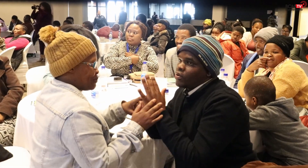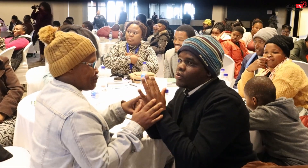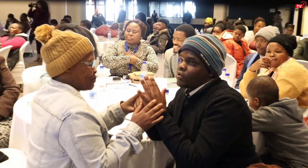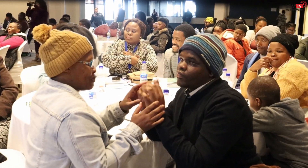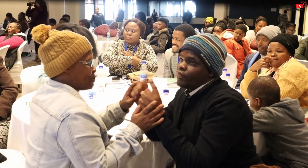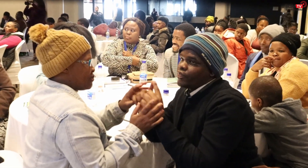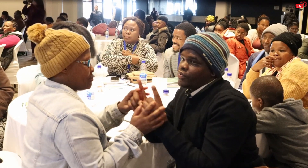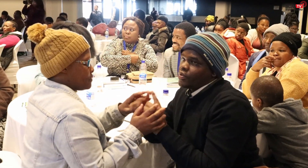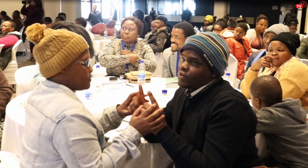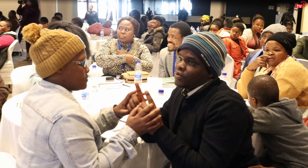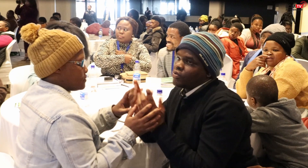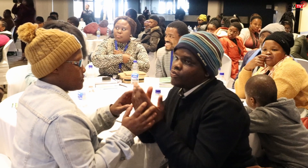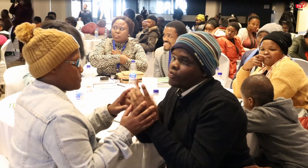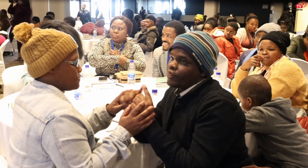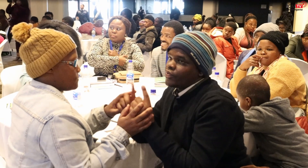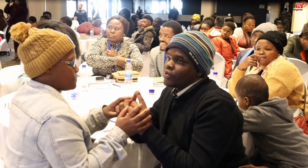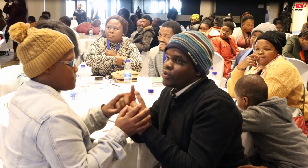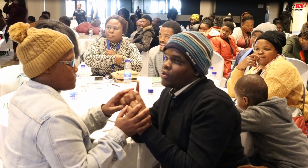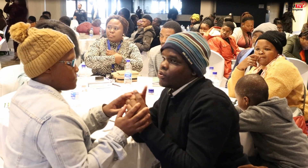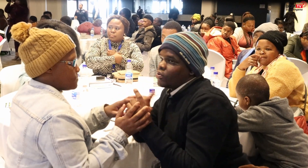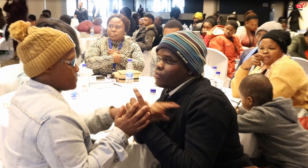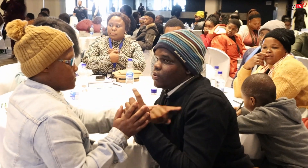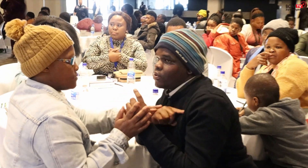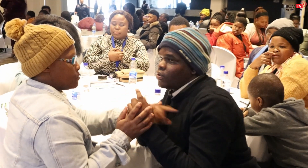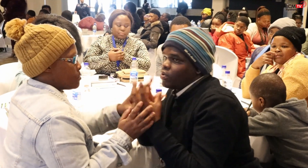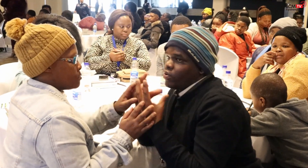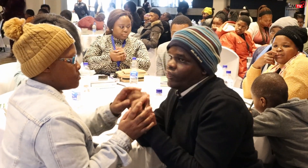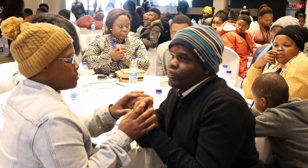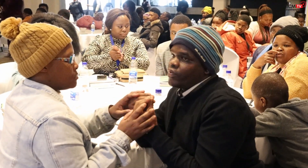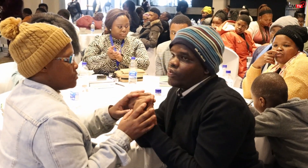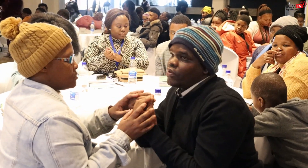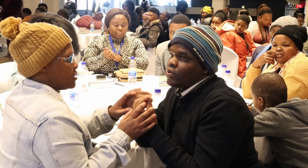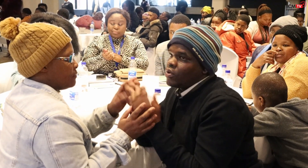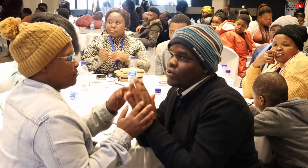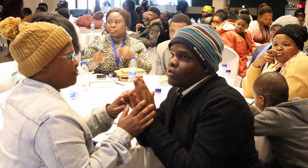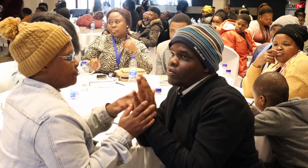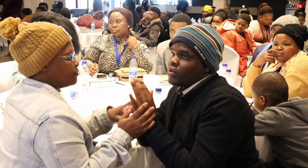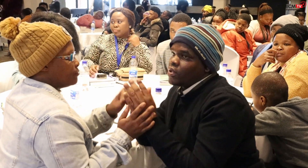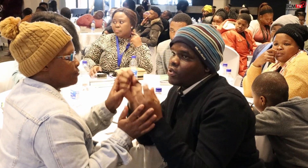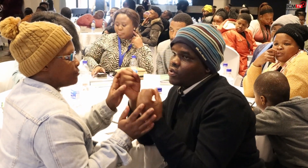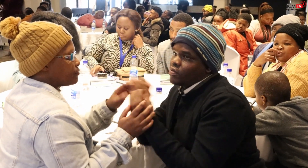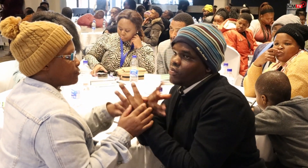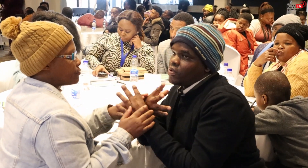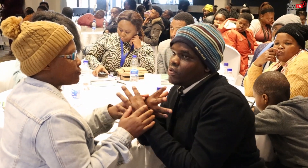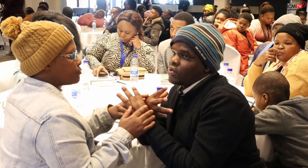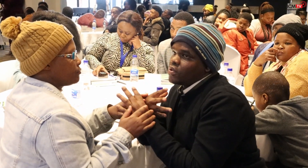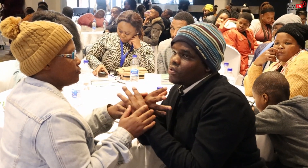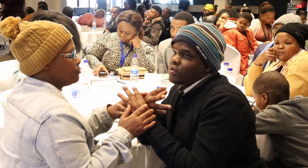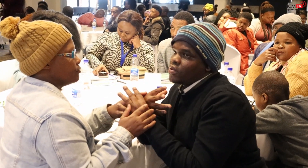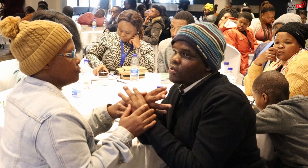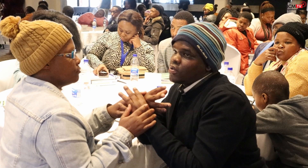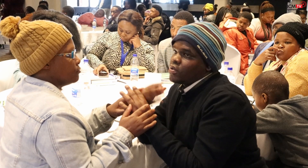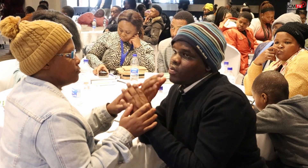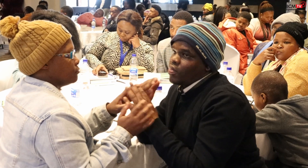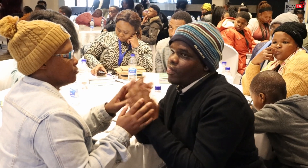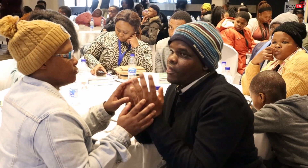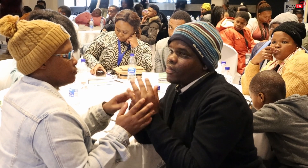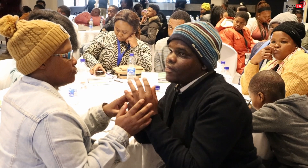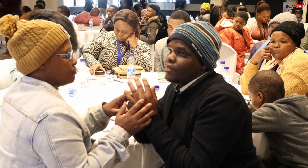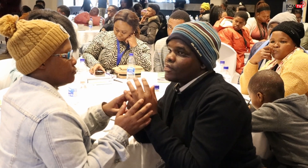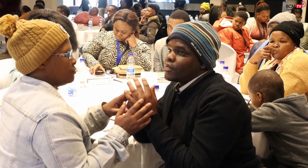we have quite a number of programs that supports